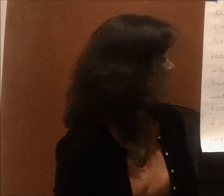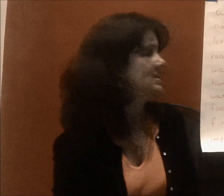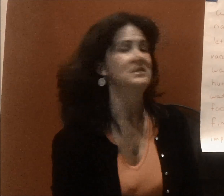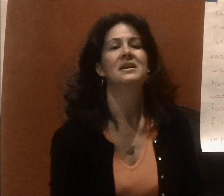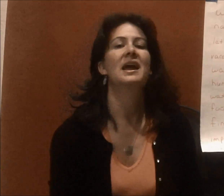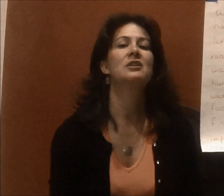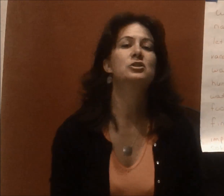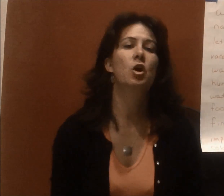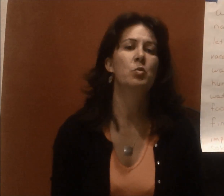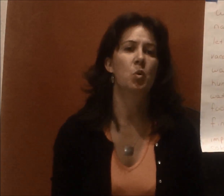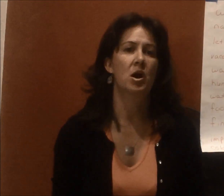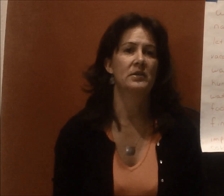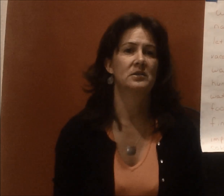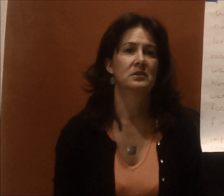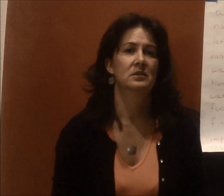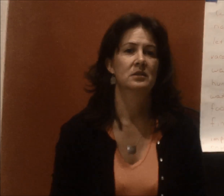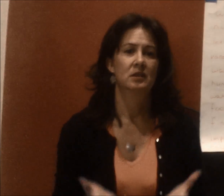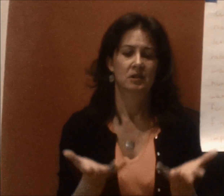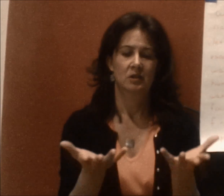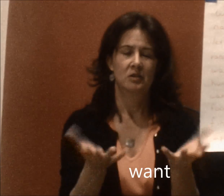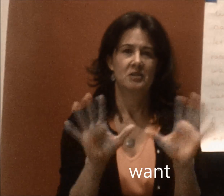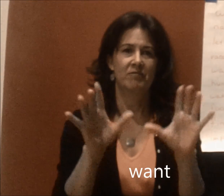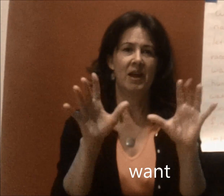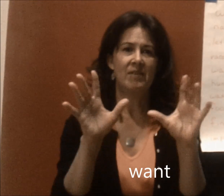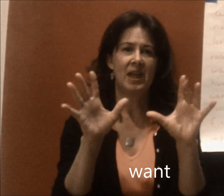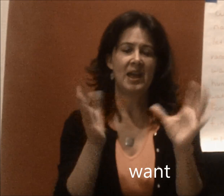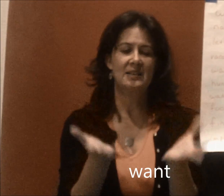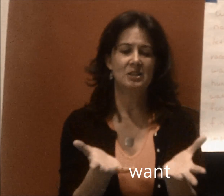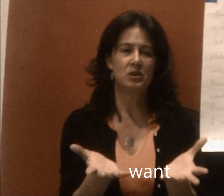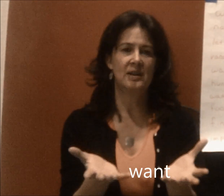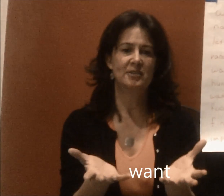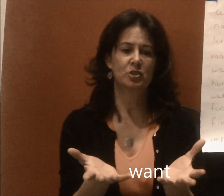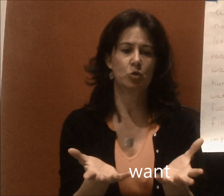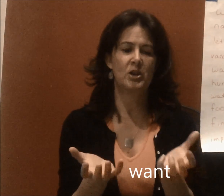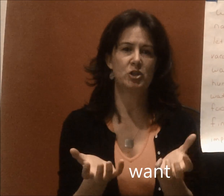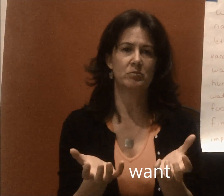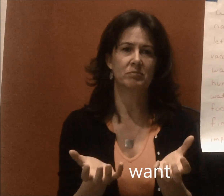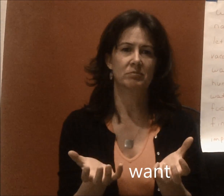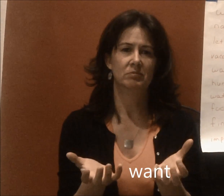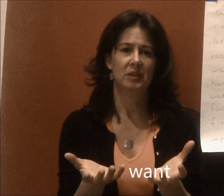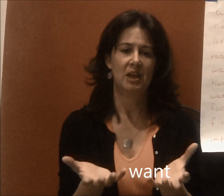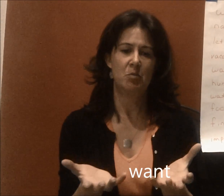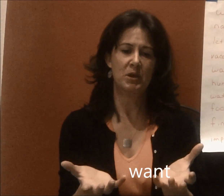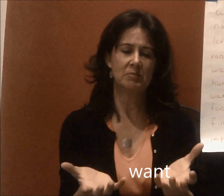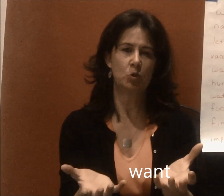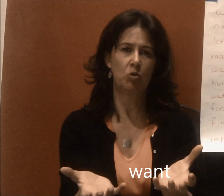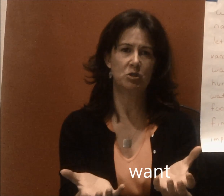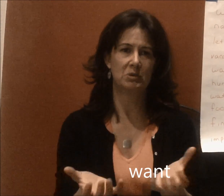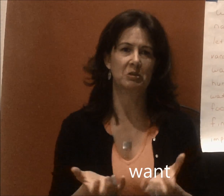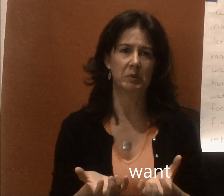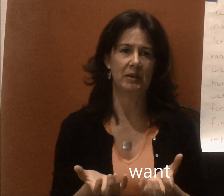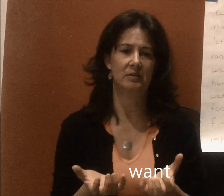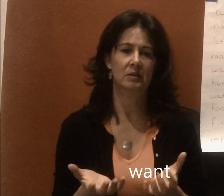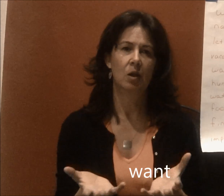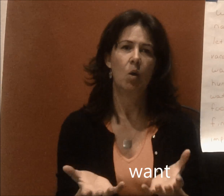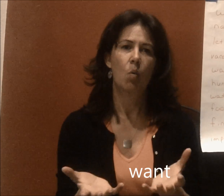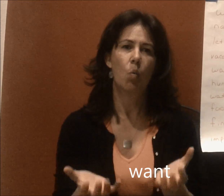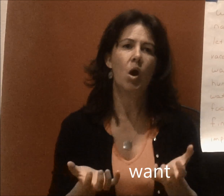Want and don't want. 5 hands, and you kind of scrunch them, and you bring them towards you a little bit.